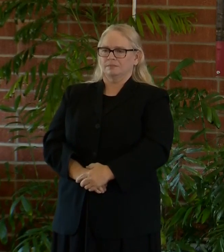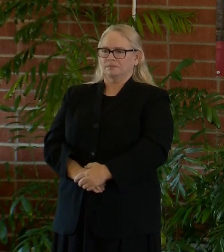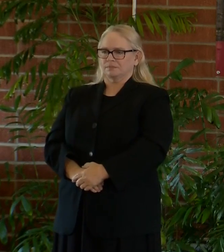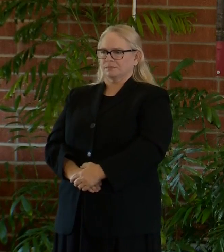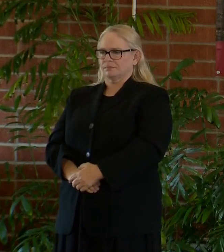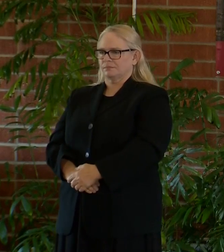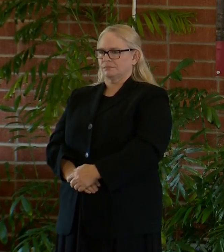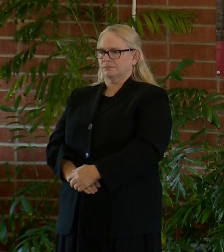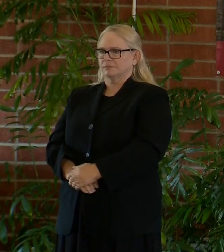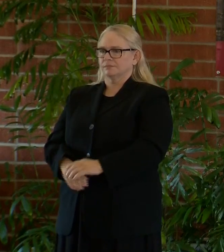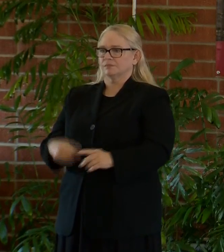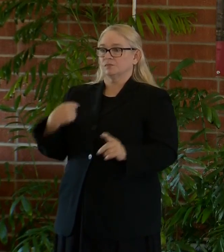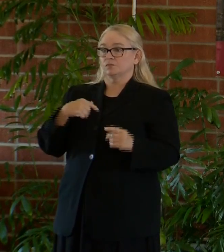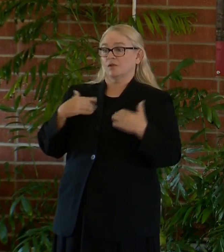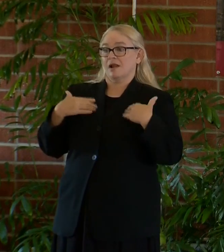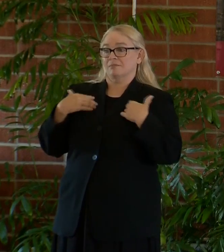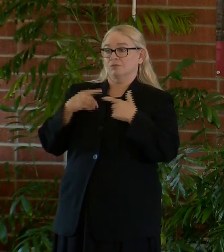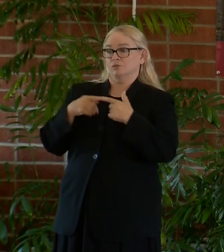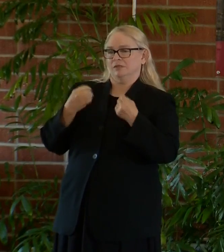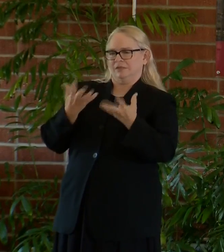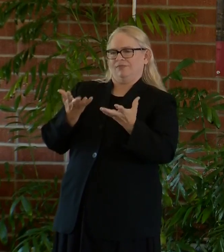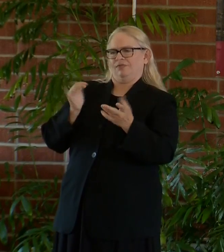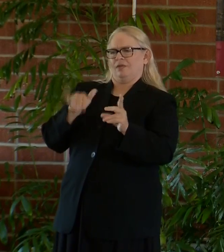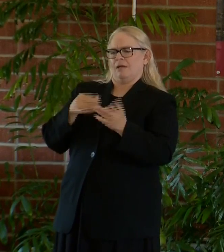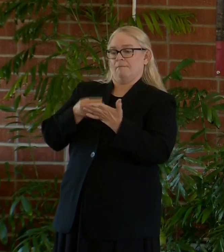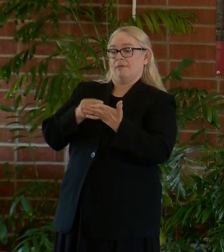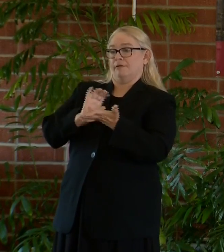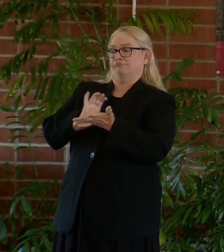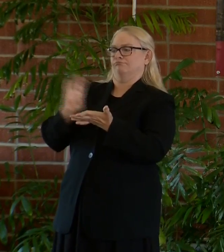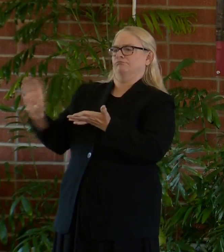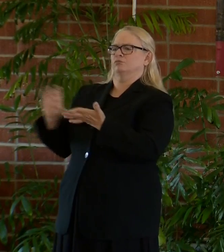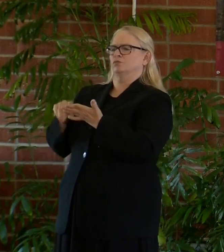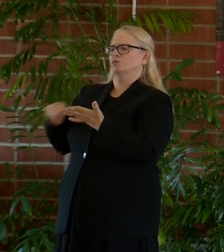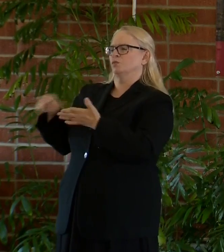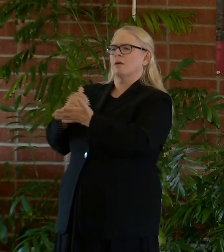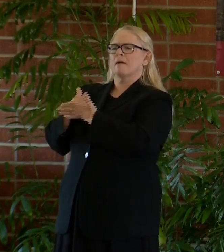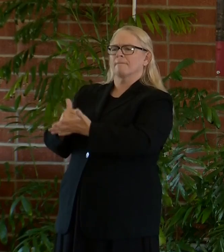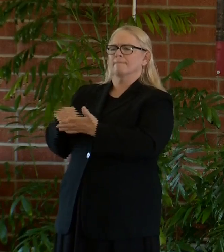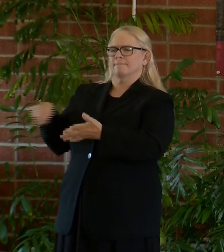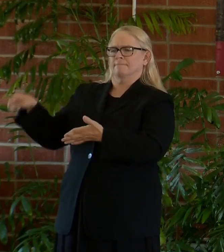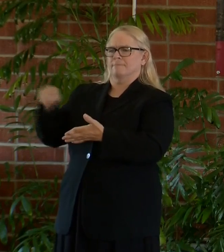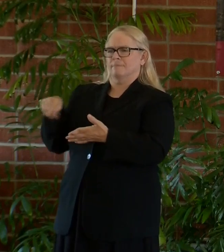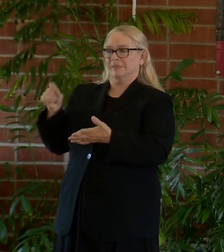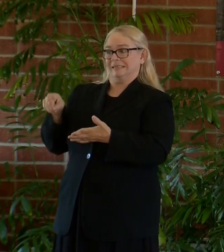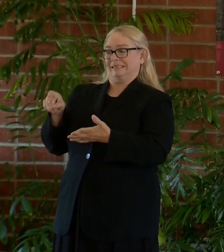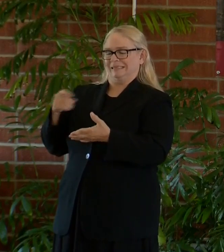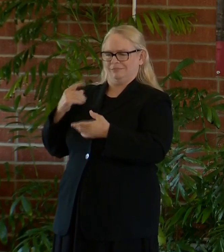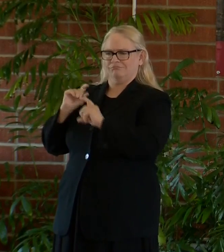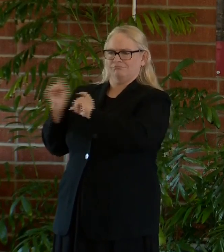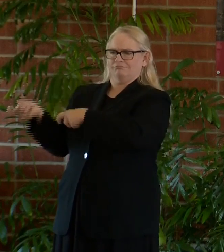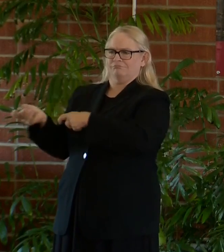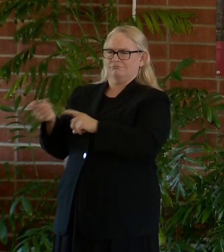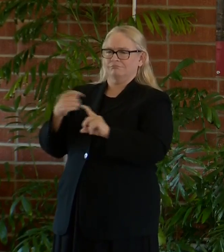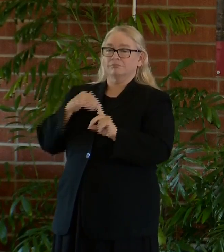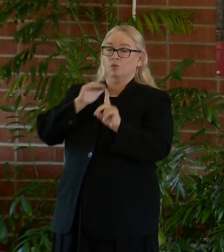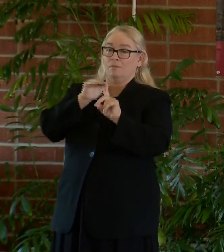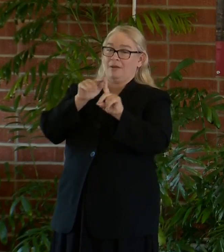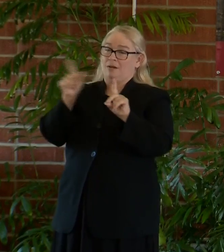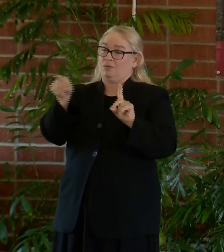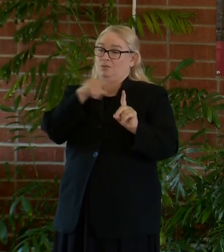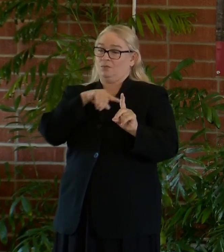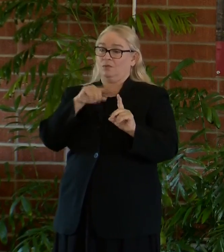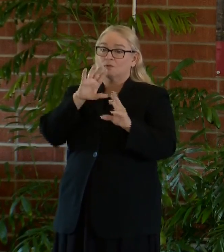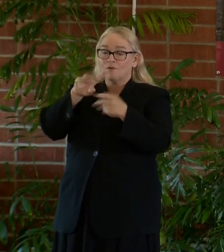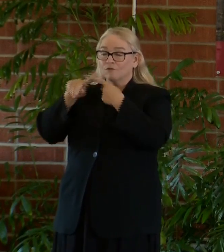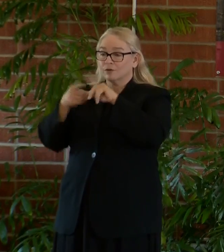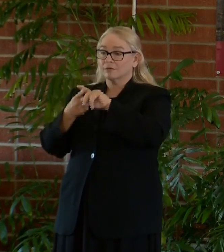this effort that we announced on Friday, but reminding people that friends and extended family, when you've been with people